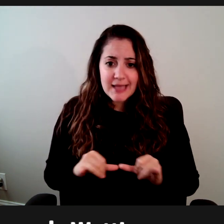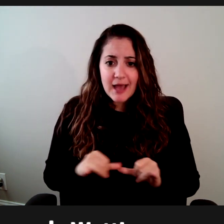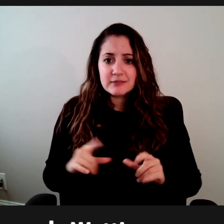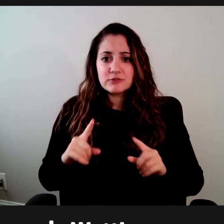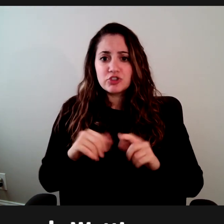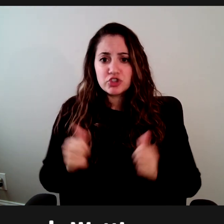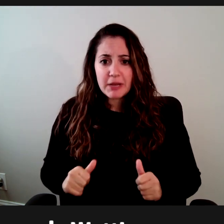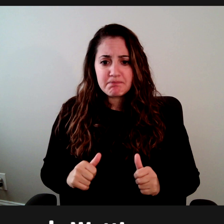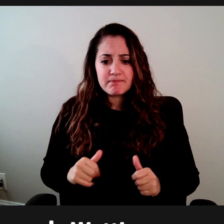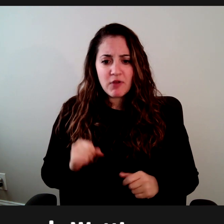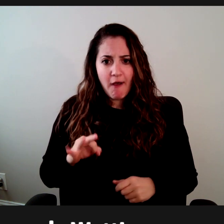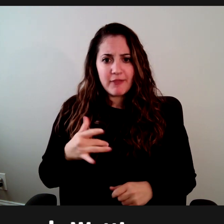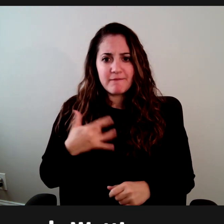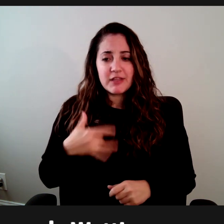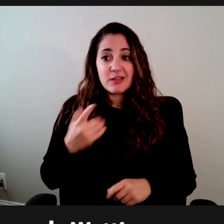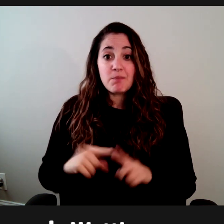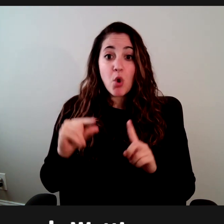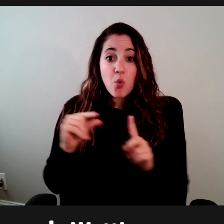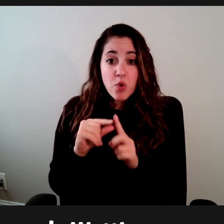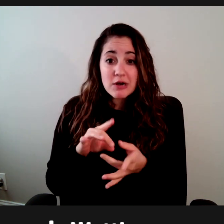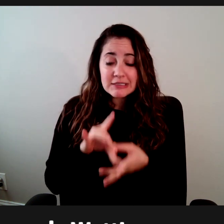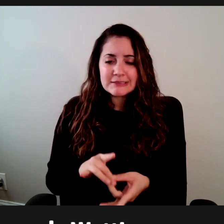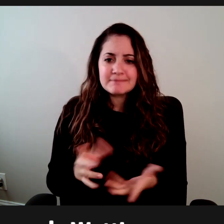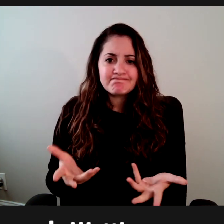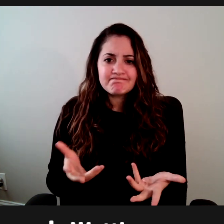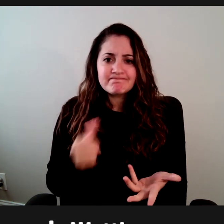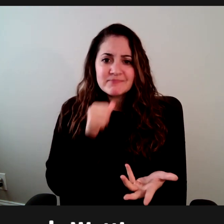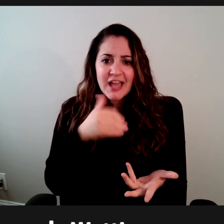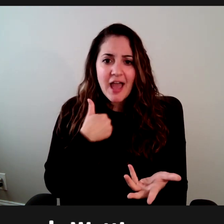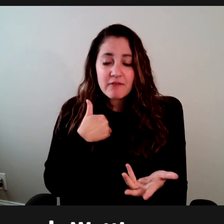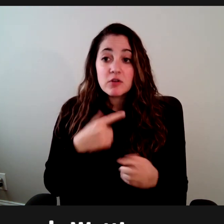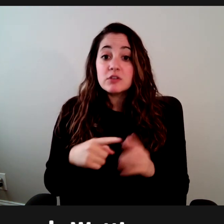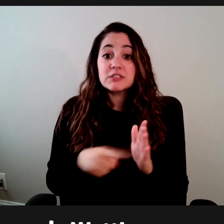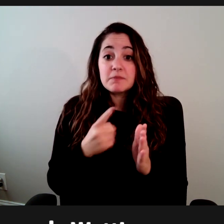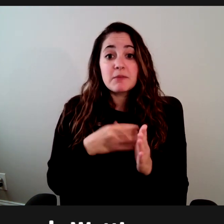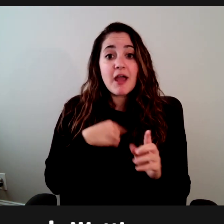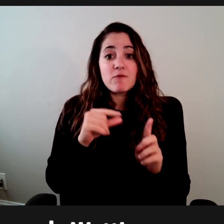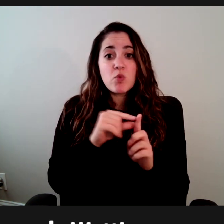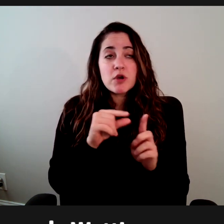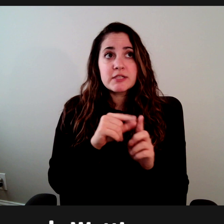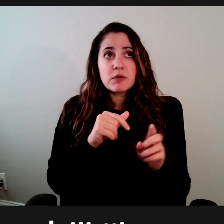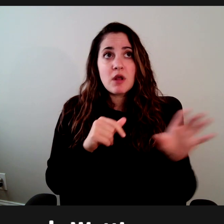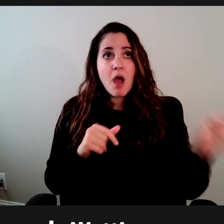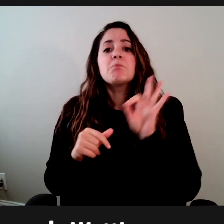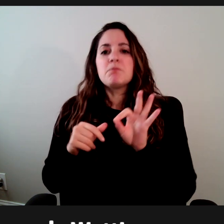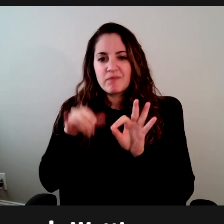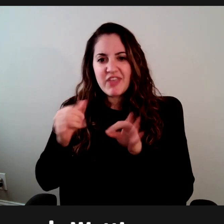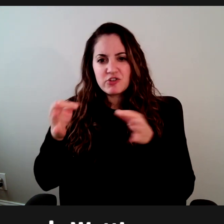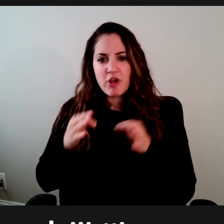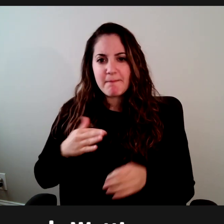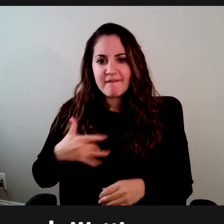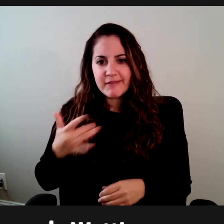whatever. That there's a size, there's a shape, but there's, we don't always have the words. But there could be words that we